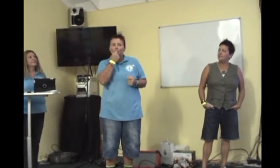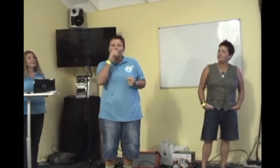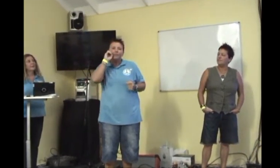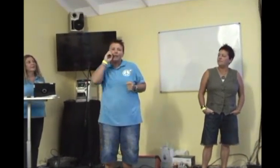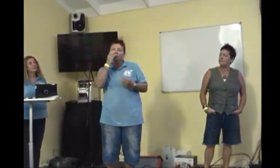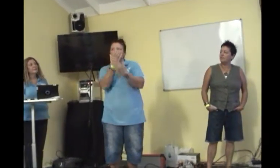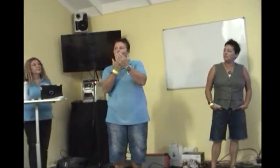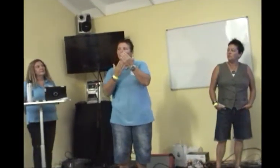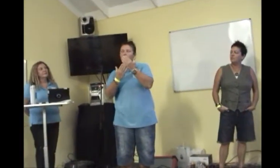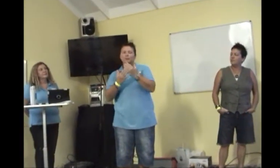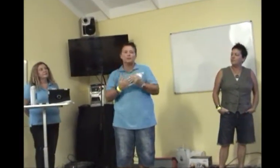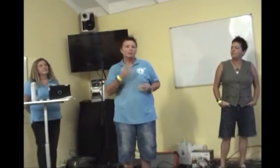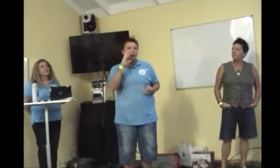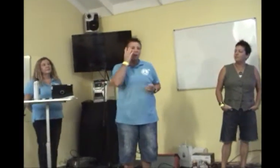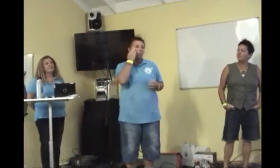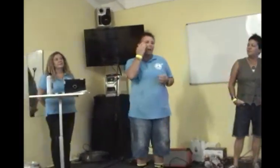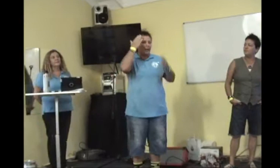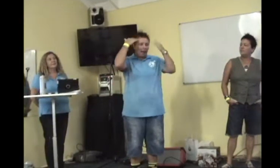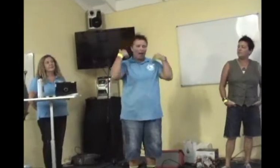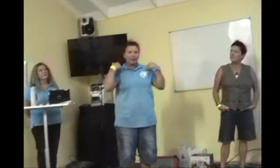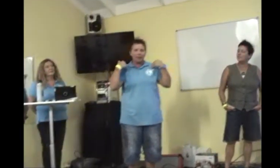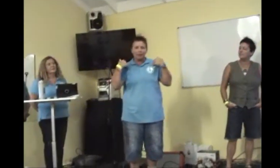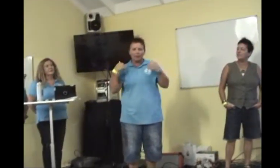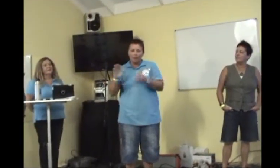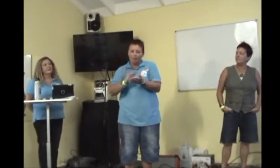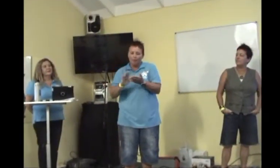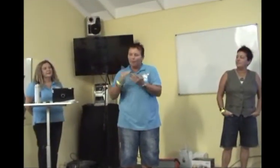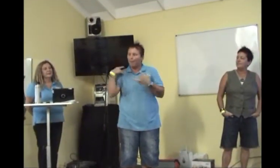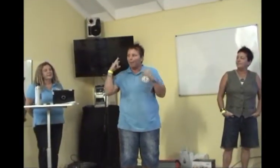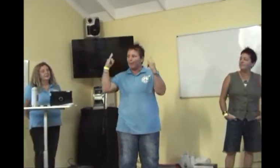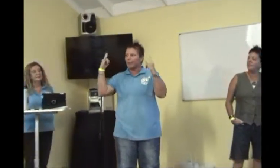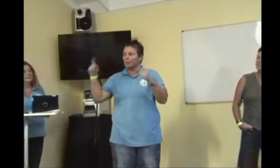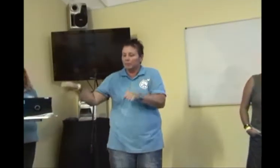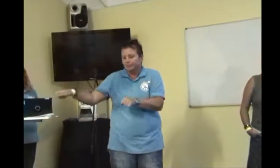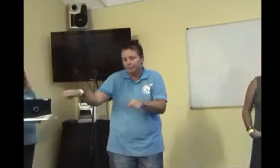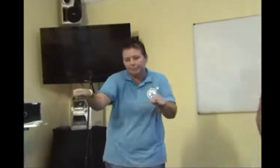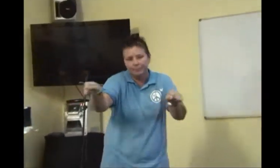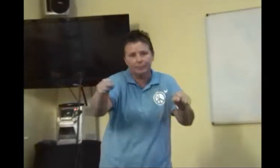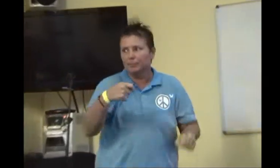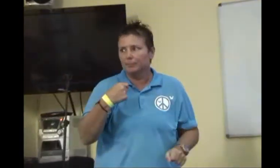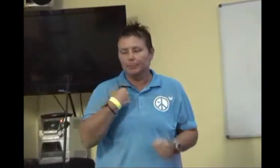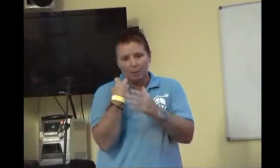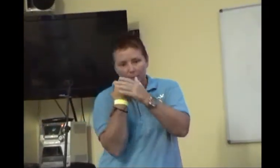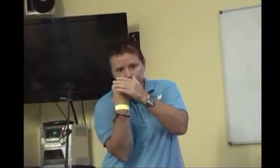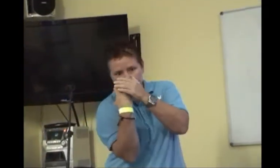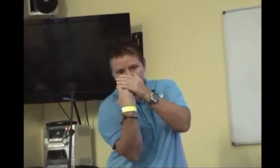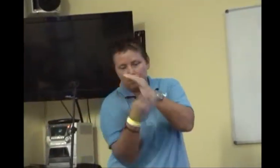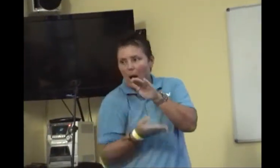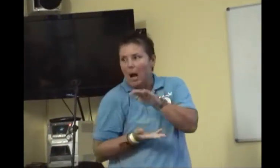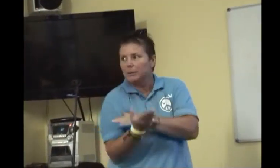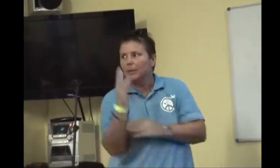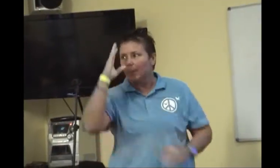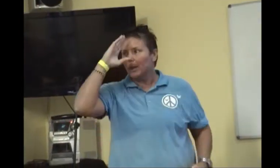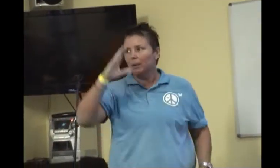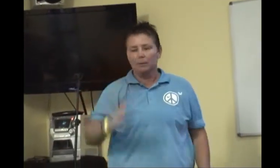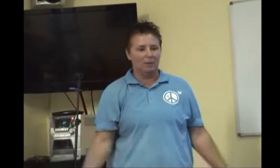And I'll give you a little bit of a funny story of what happened to me when the nuns, when I used to make my bed, and I'd go into the bed and I'd go underneath the